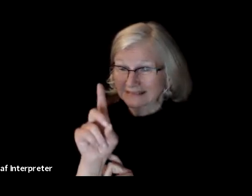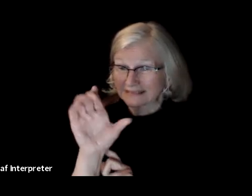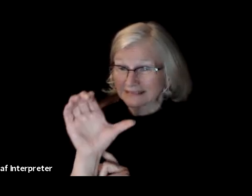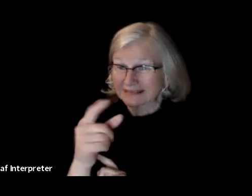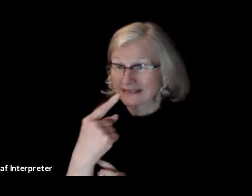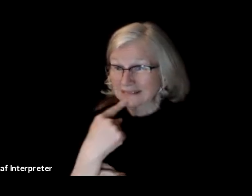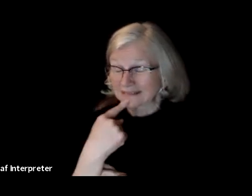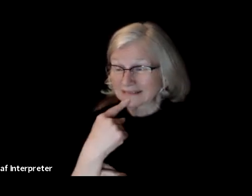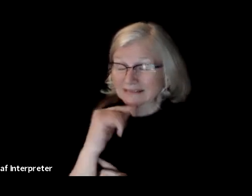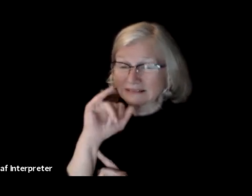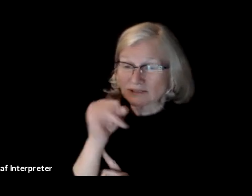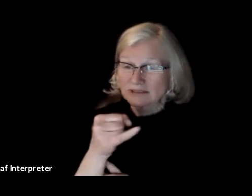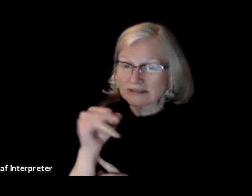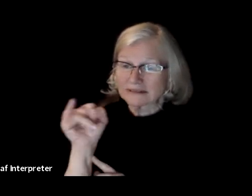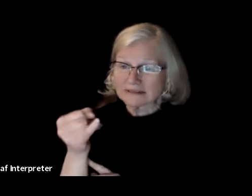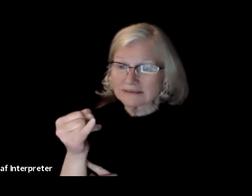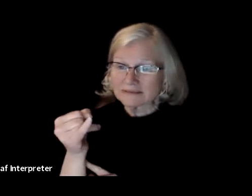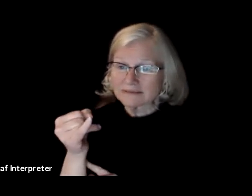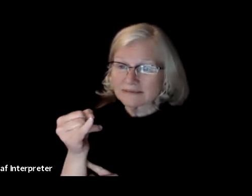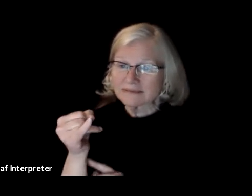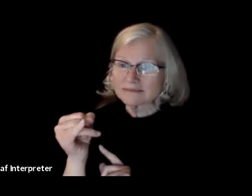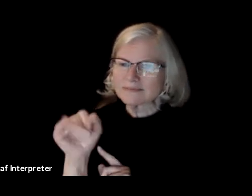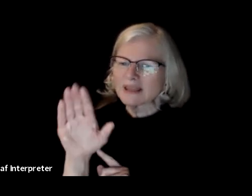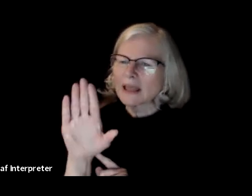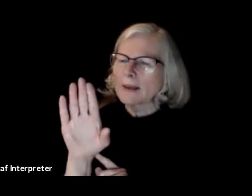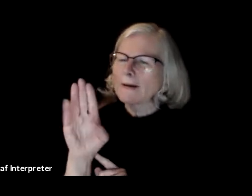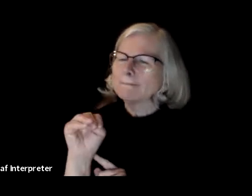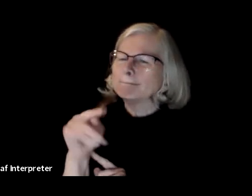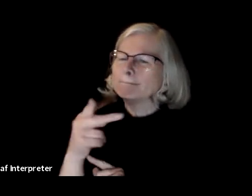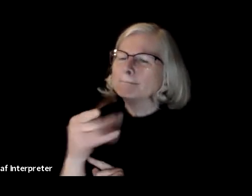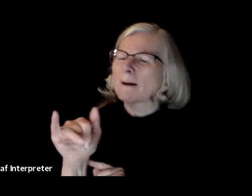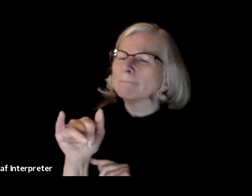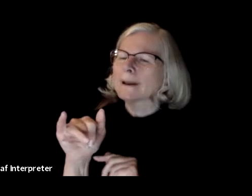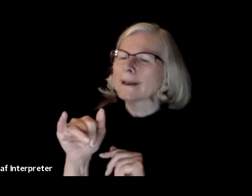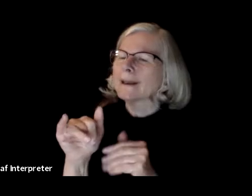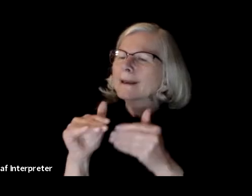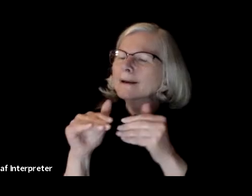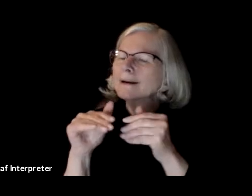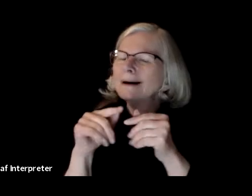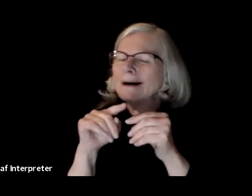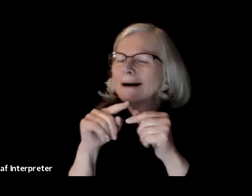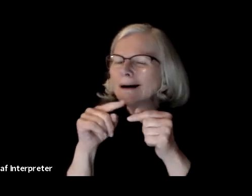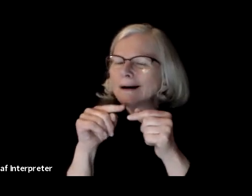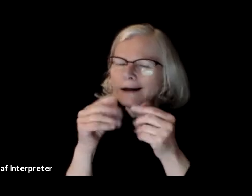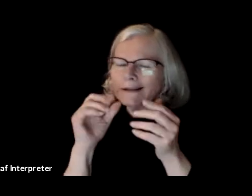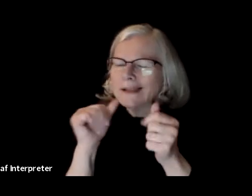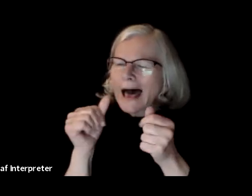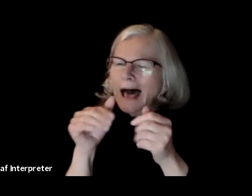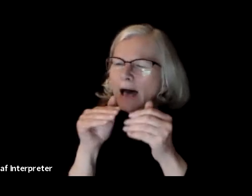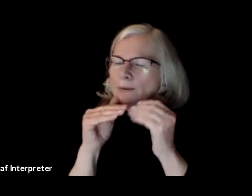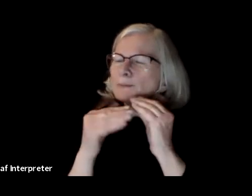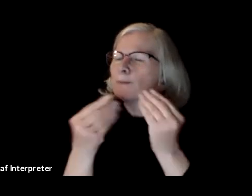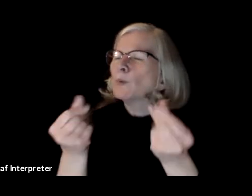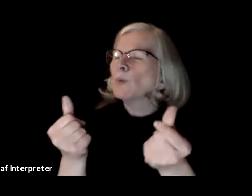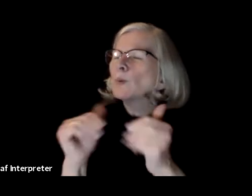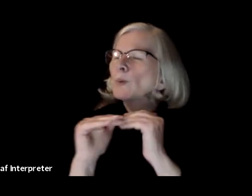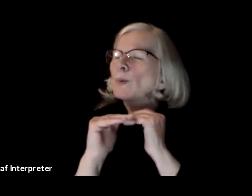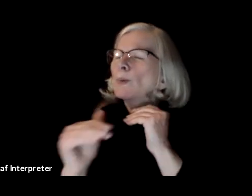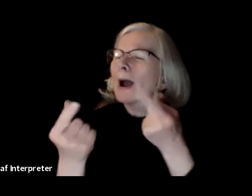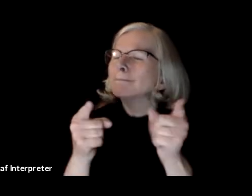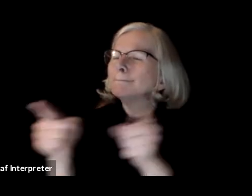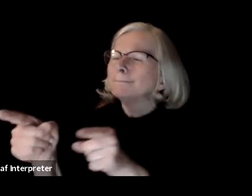bit bumpy for the next couple of weeks, and that we might get more than one allocation during the